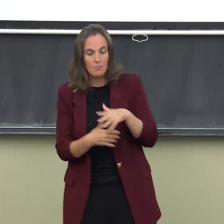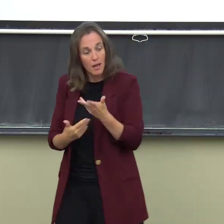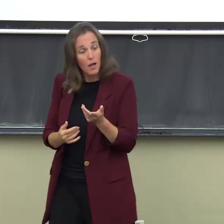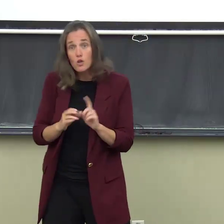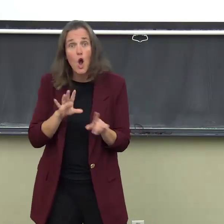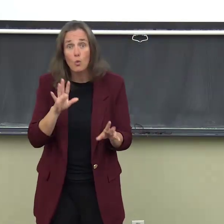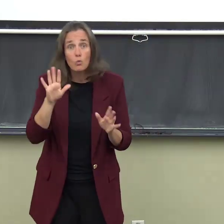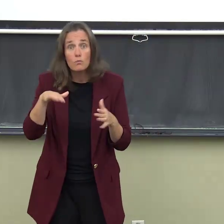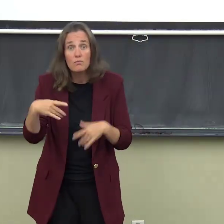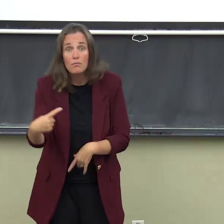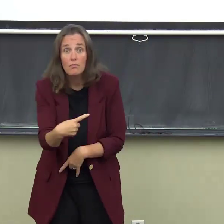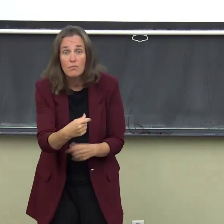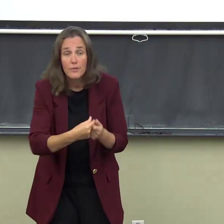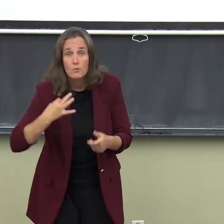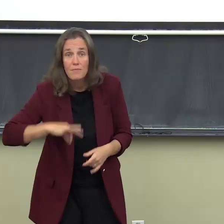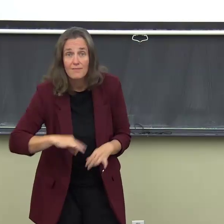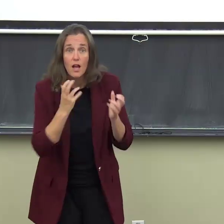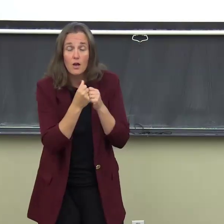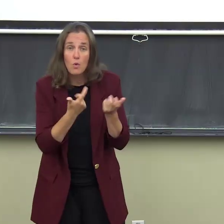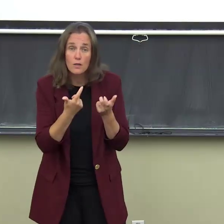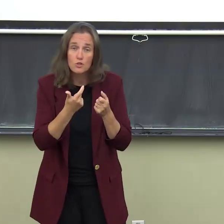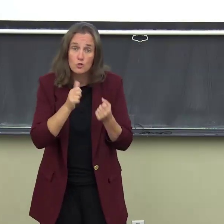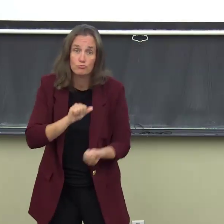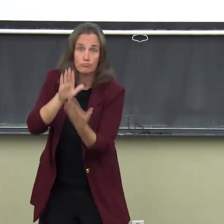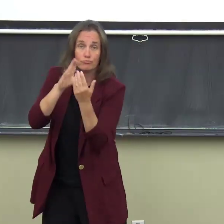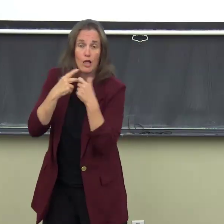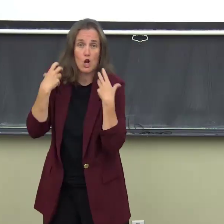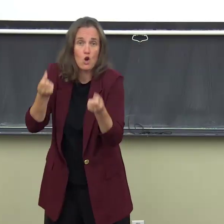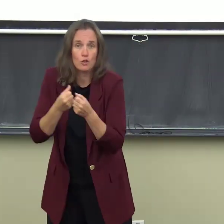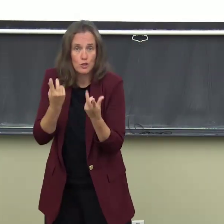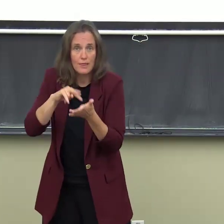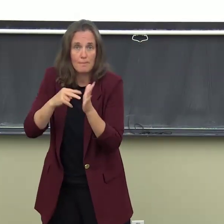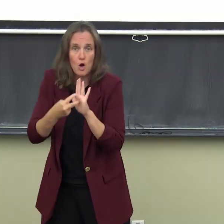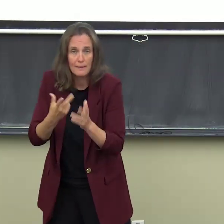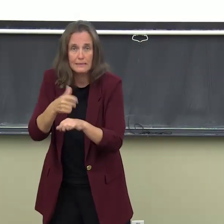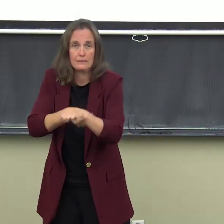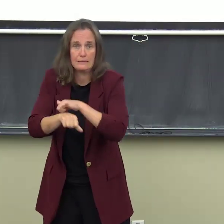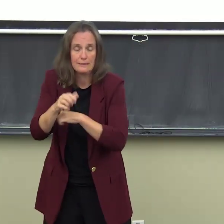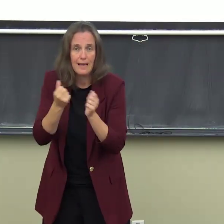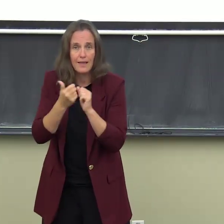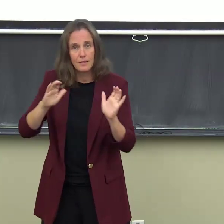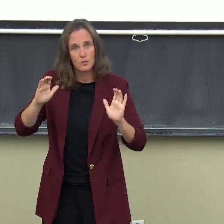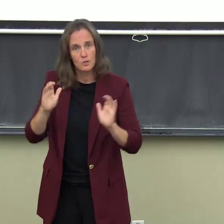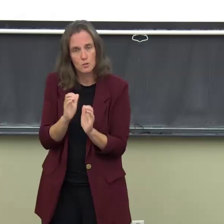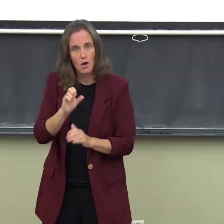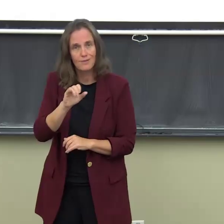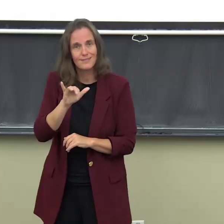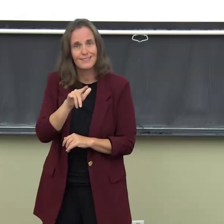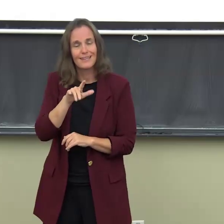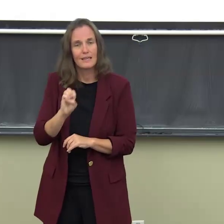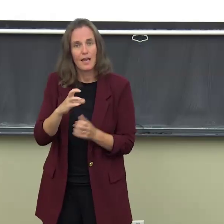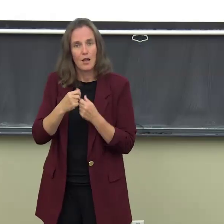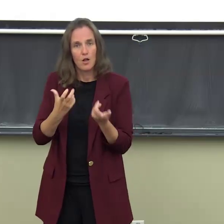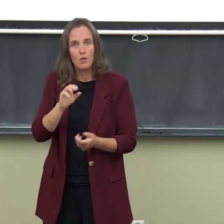want to get involved in this. I want to bring back the courage and the purpose and the small scale morality, because I do think we have to